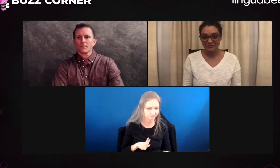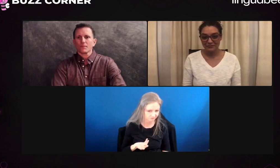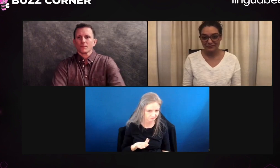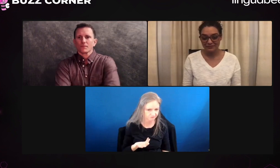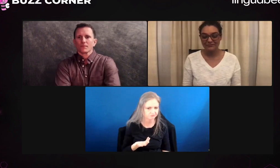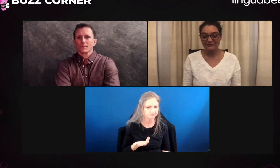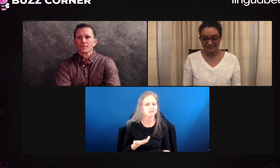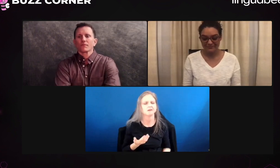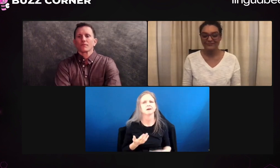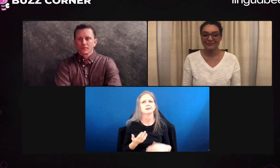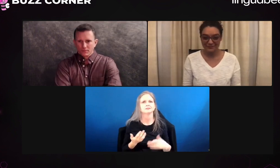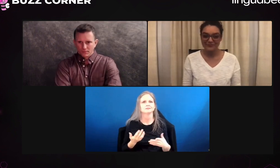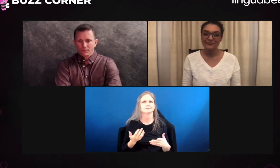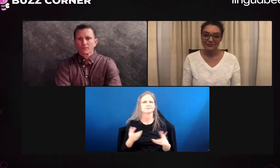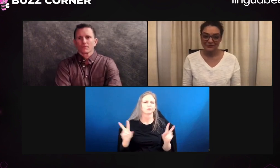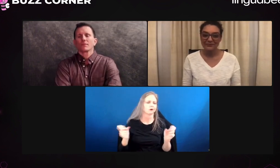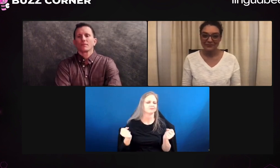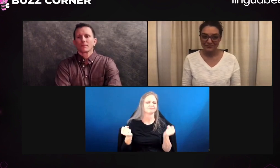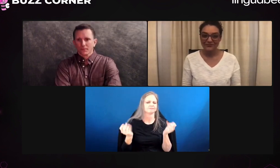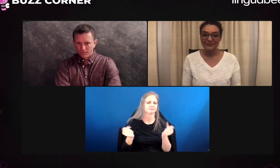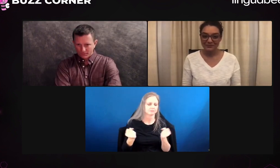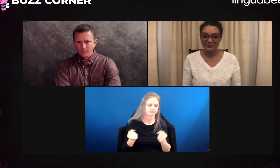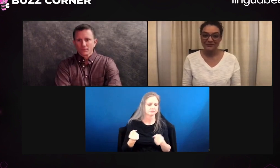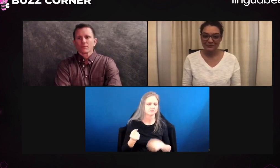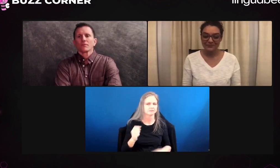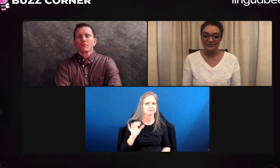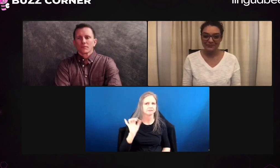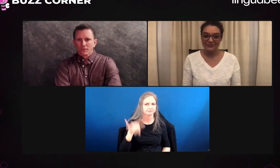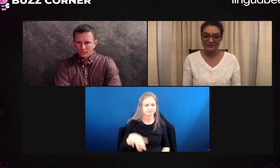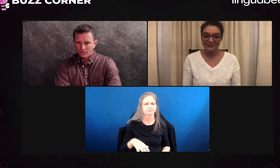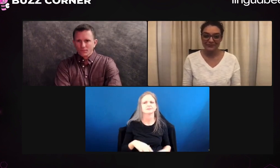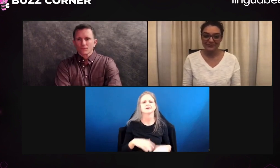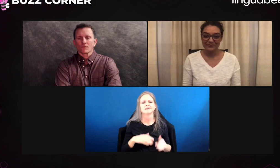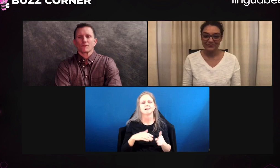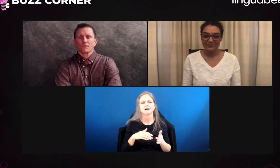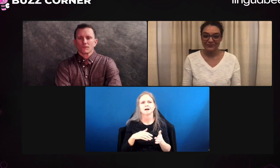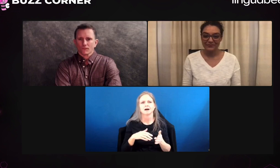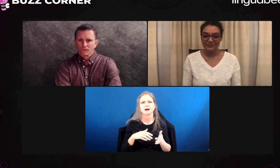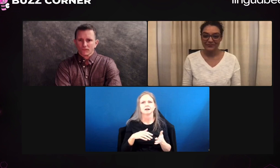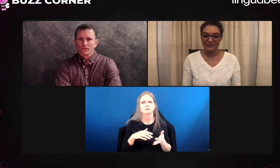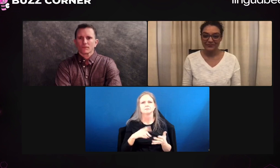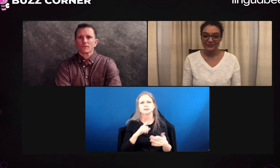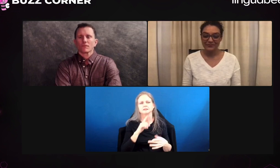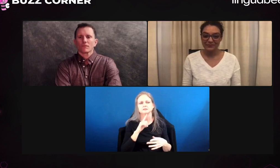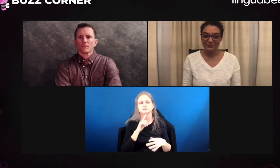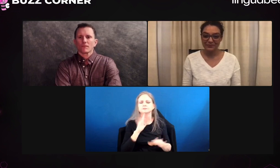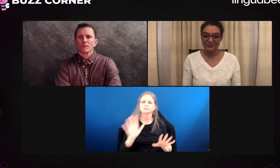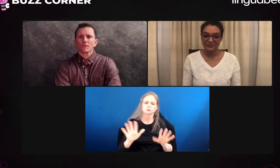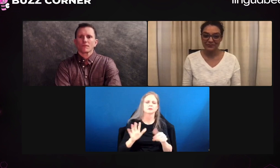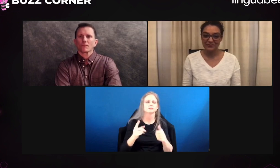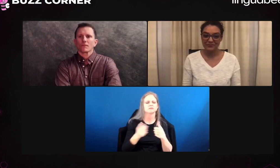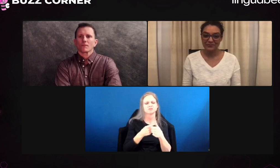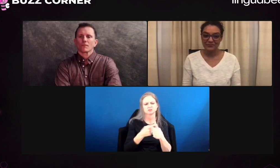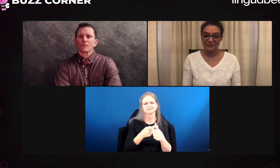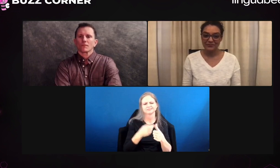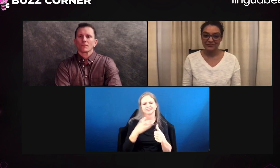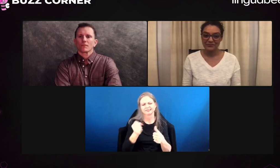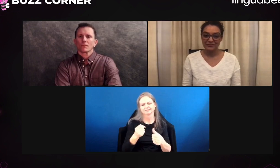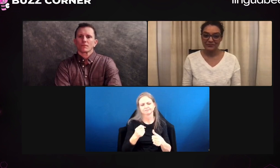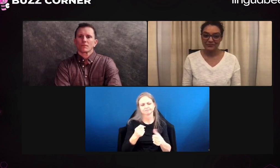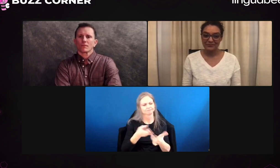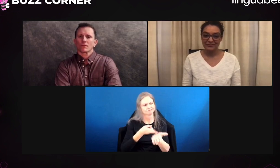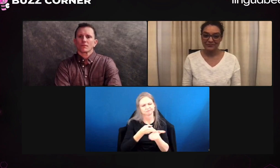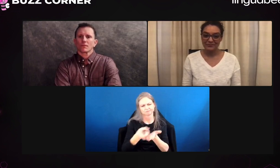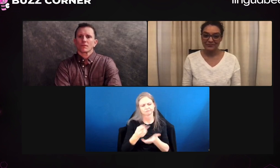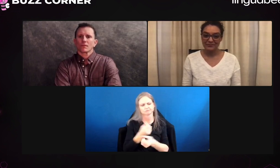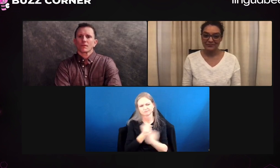would like is appropriate representation of what I'm attempting to communicate, right? When I'm using ASL, as they're bringing that into